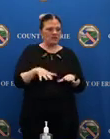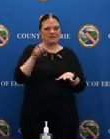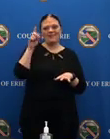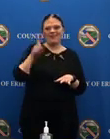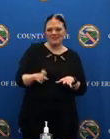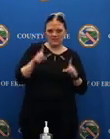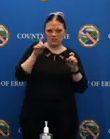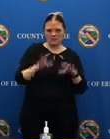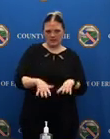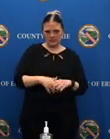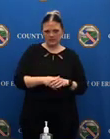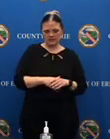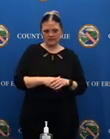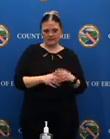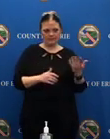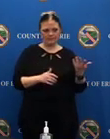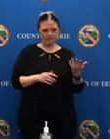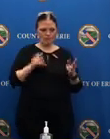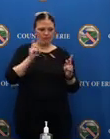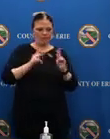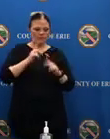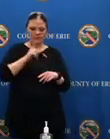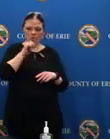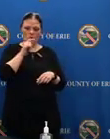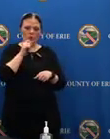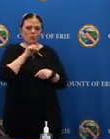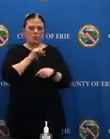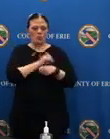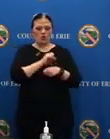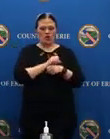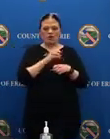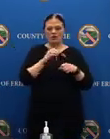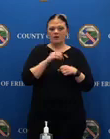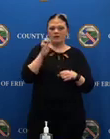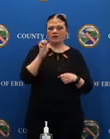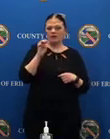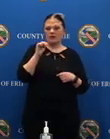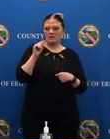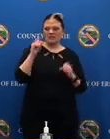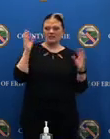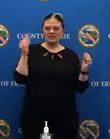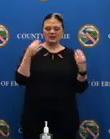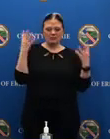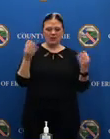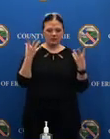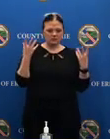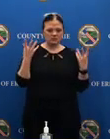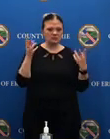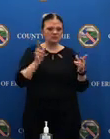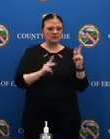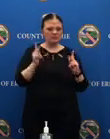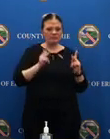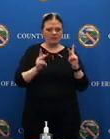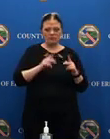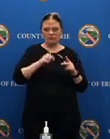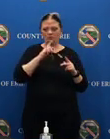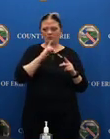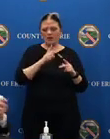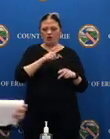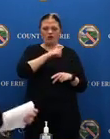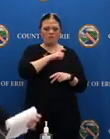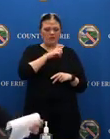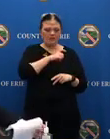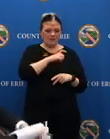to be tested. So our people who work in our EMTs and ambulances, the people that are our